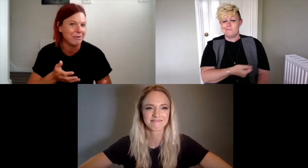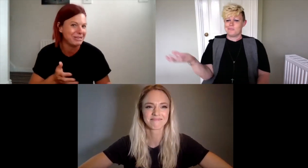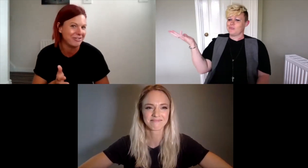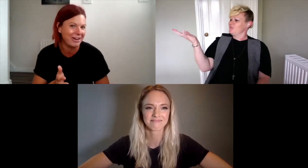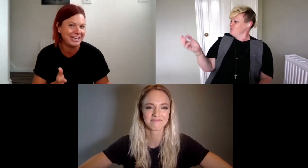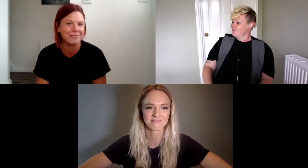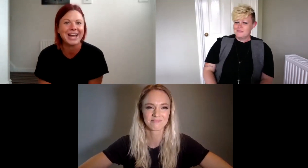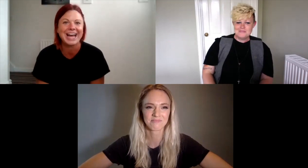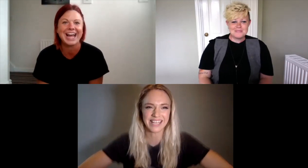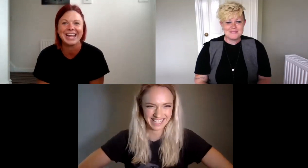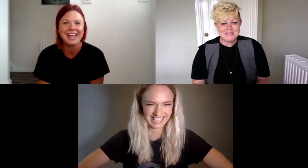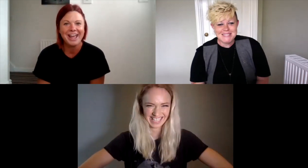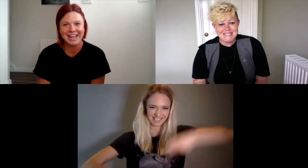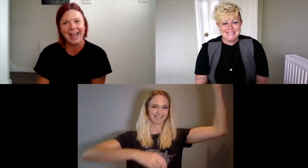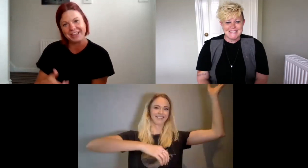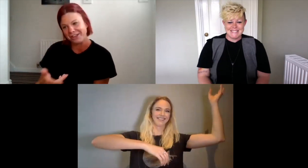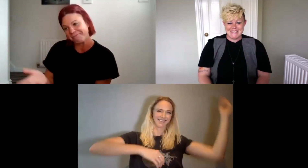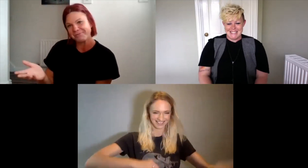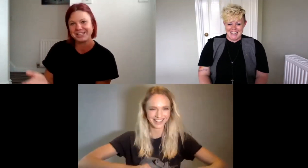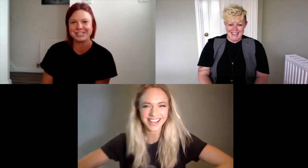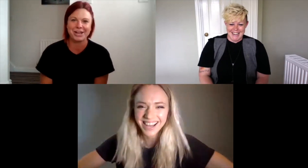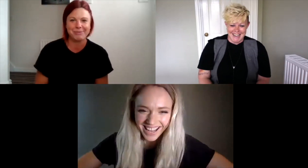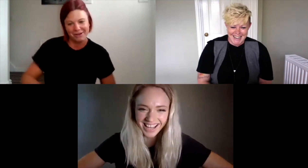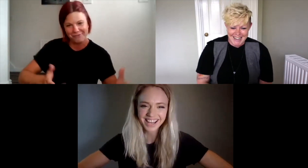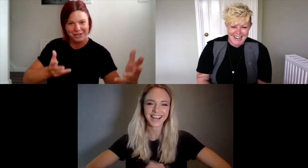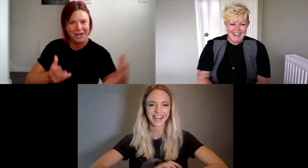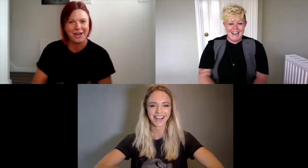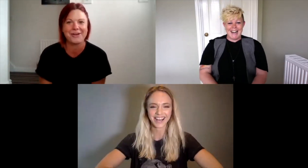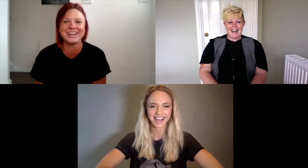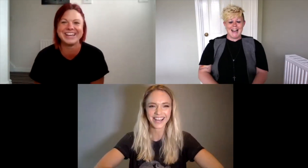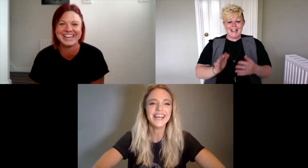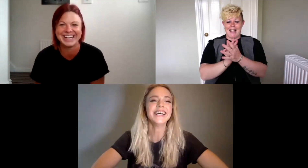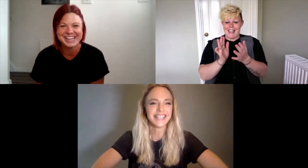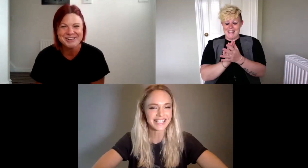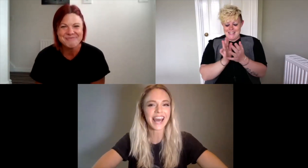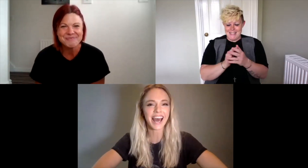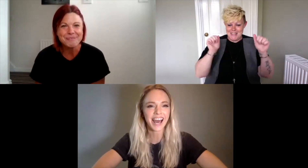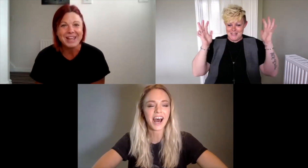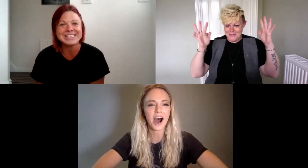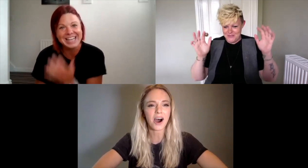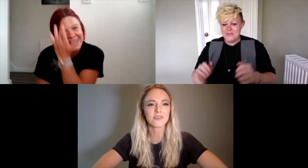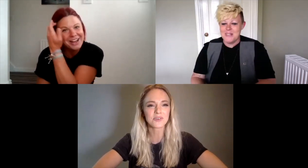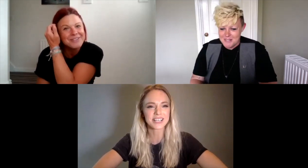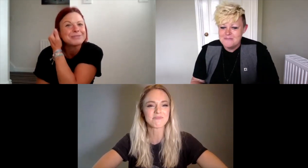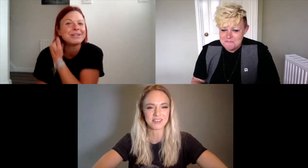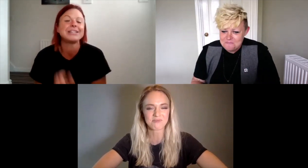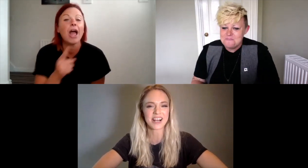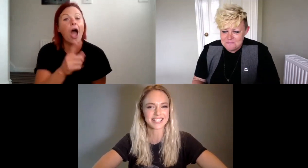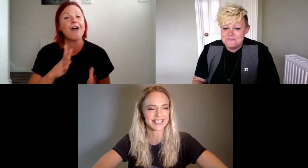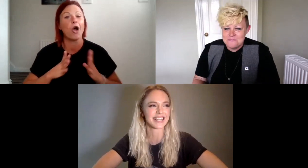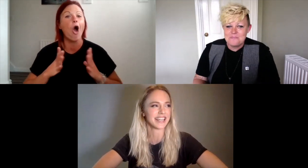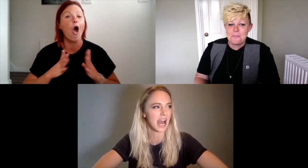and then you'll be signing away. Yeah, and then you can interpret and off you go. Yeah, I've already